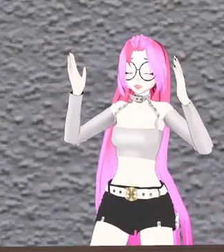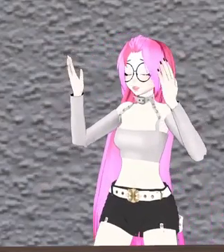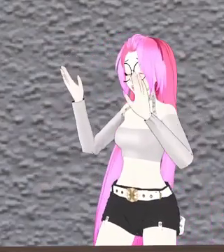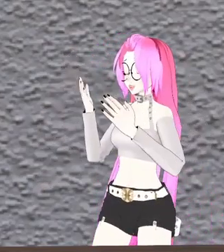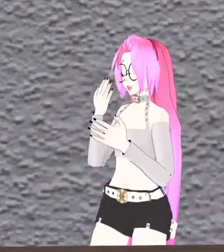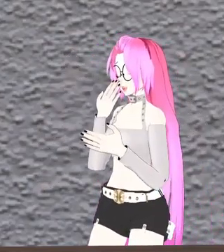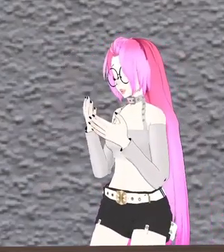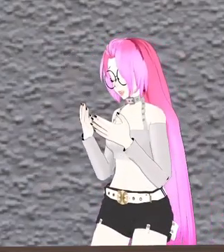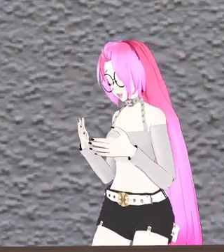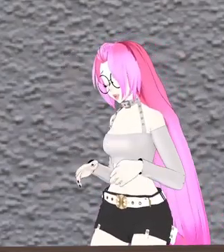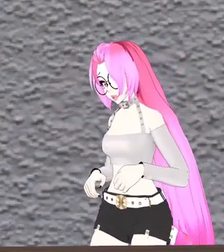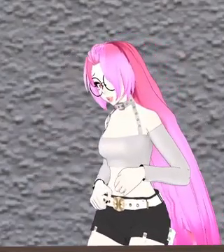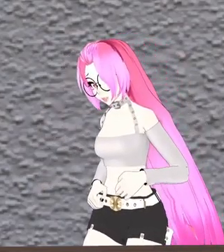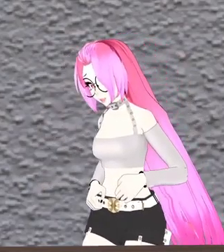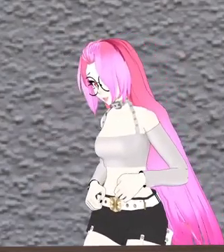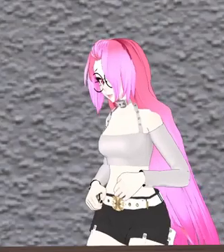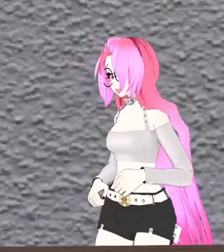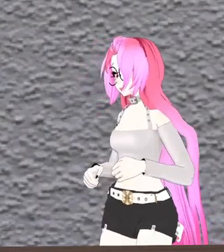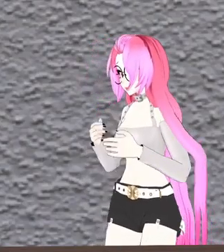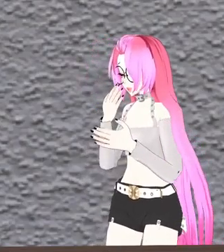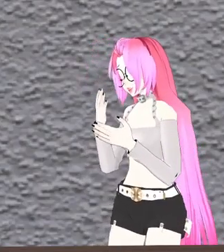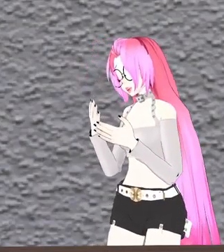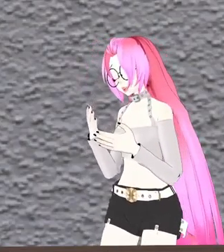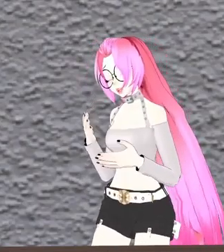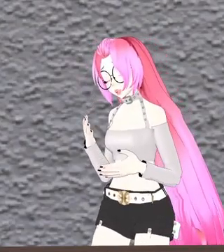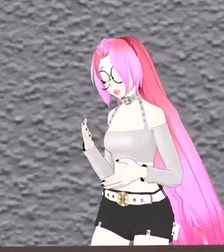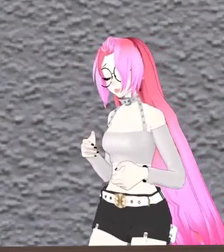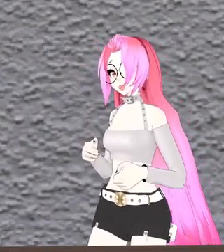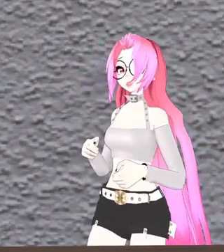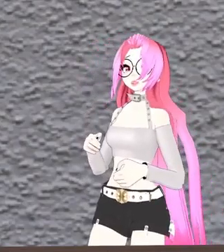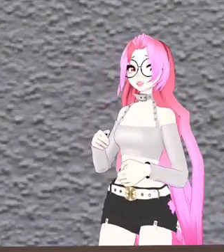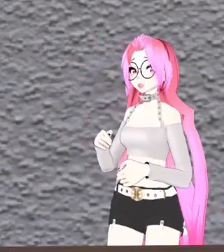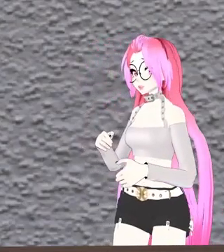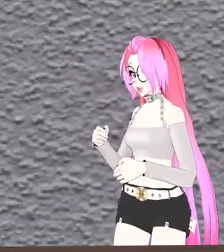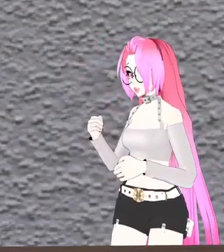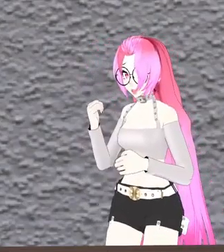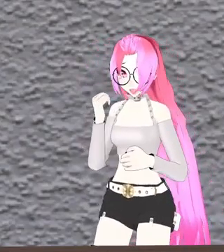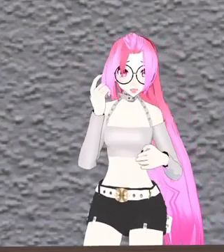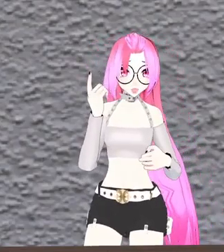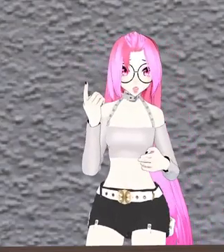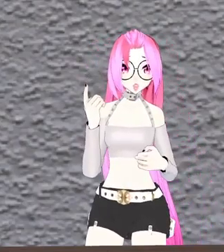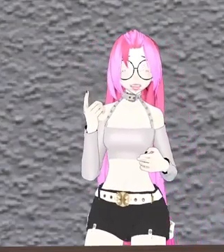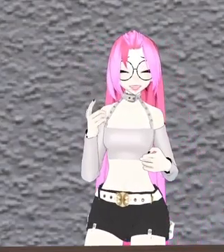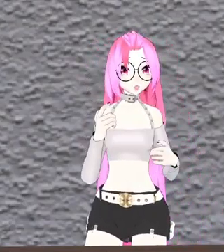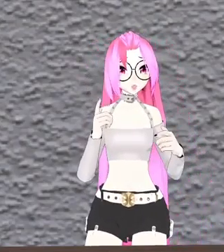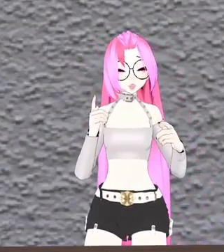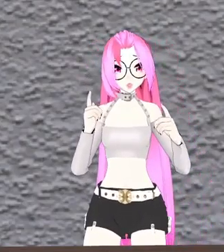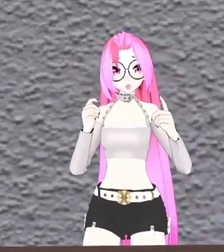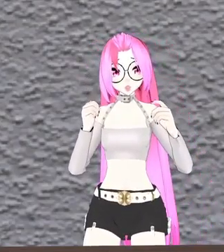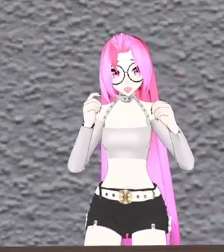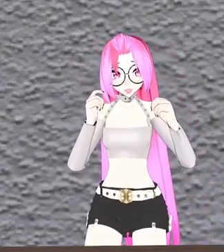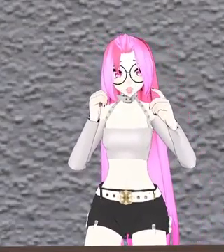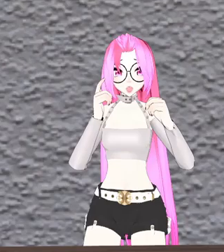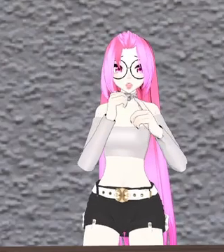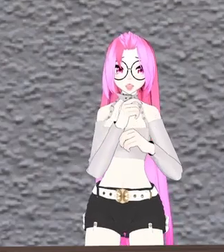Yay! You did it. Good. And I understand. Slow down, please. It is